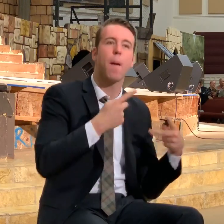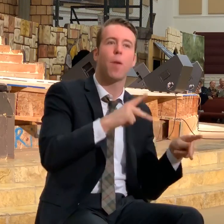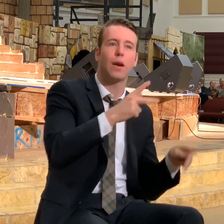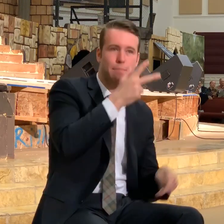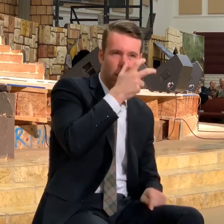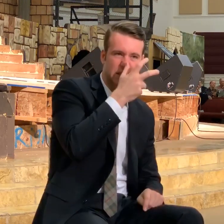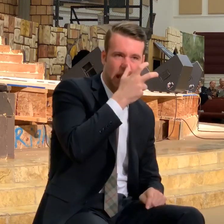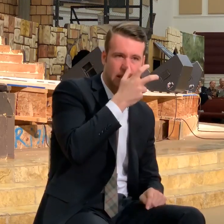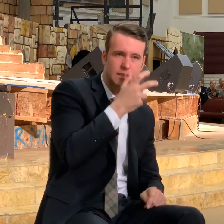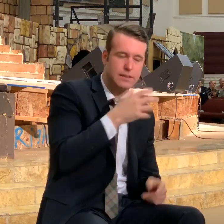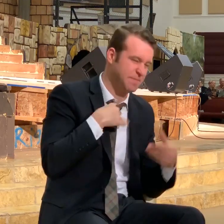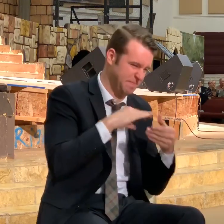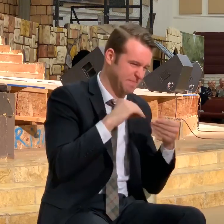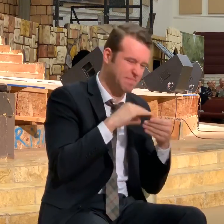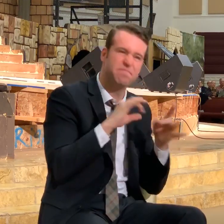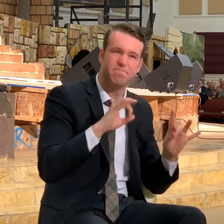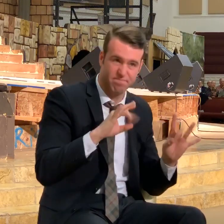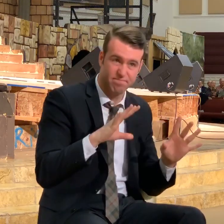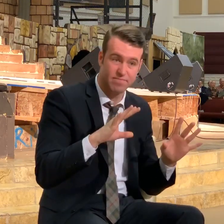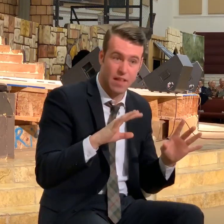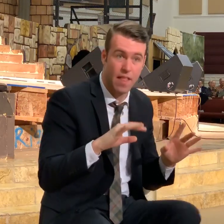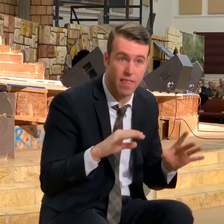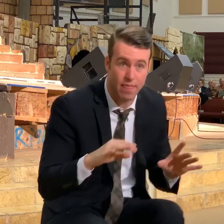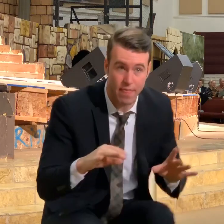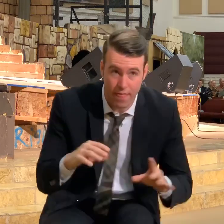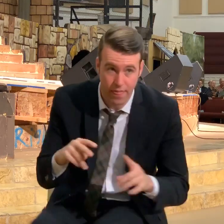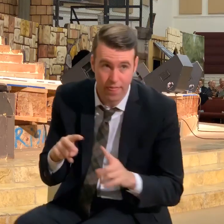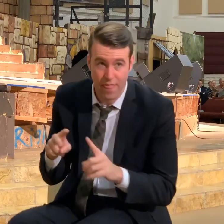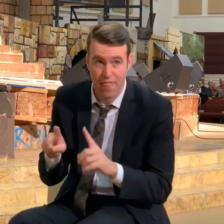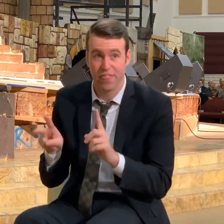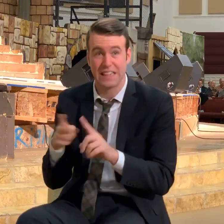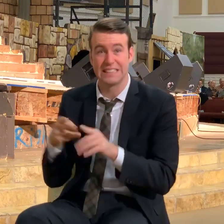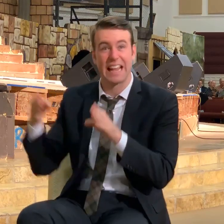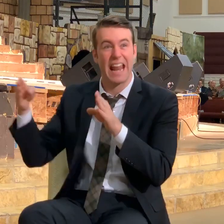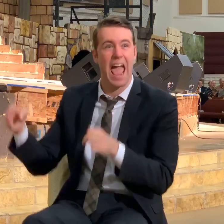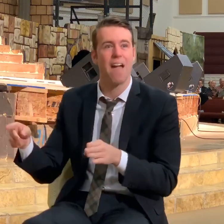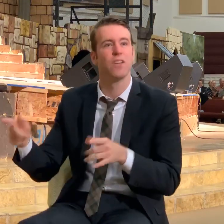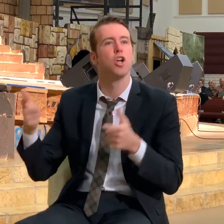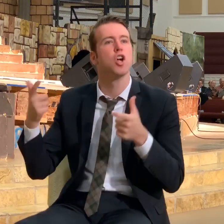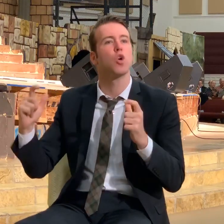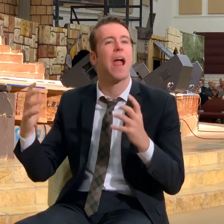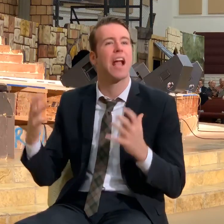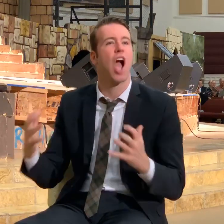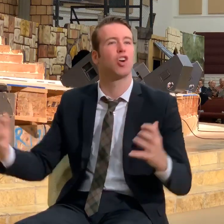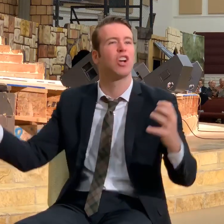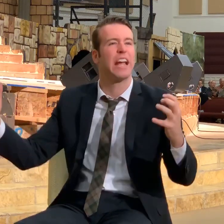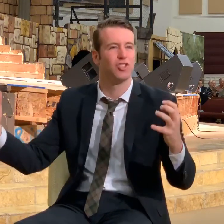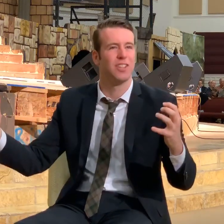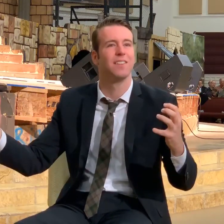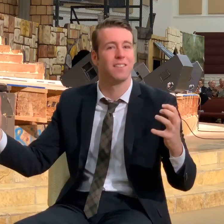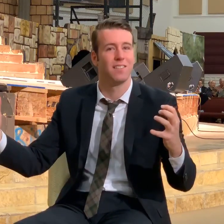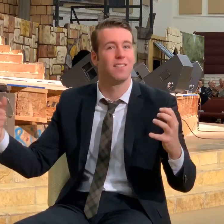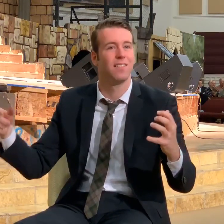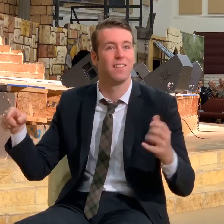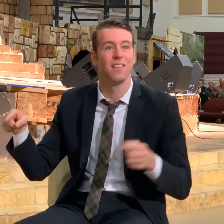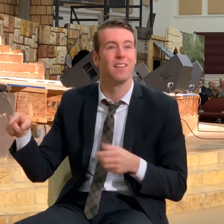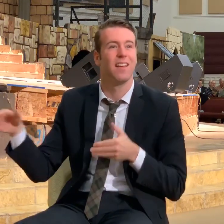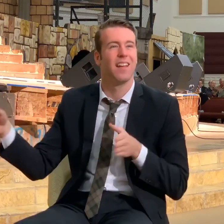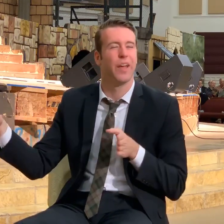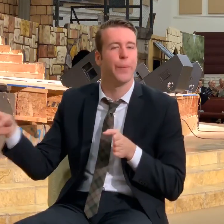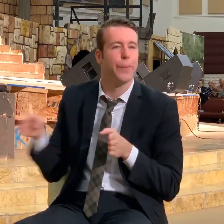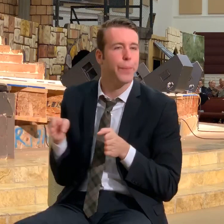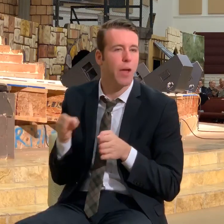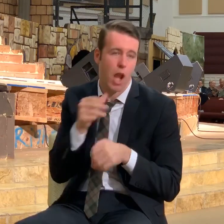parasite. The second half is great congregation. It's not near as long.